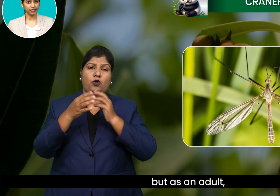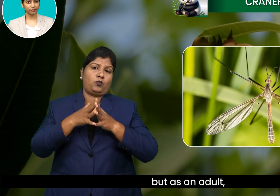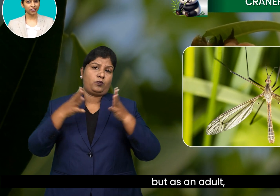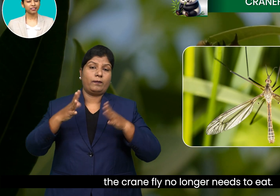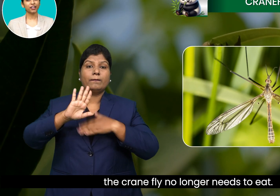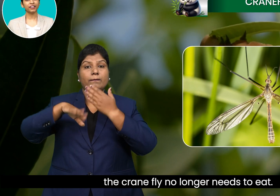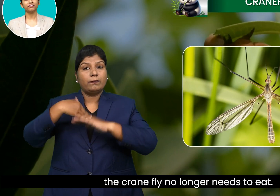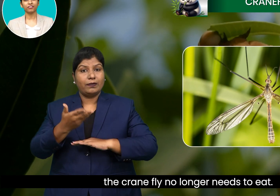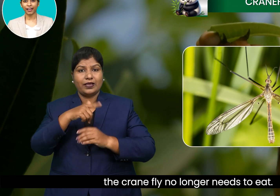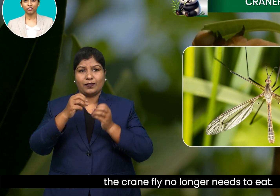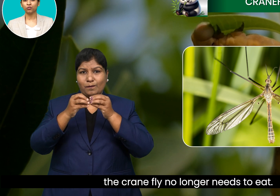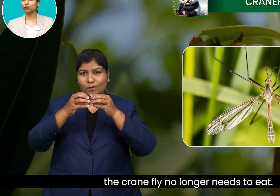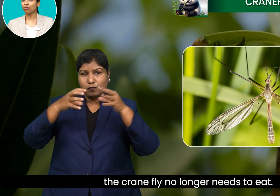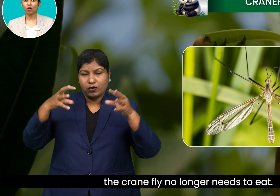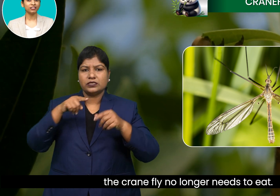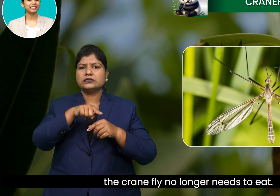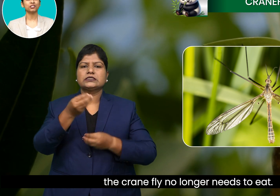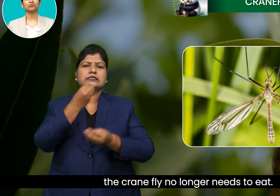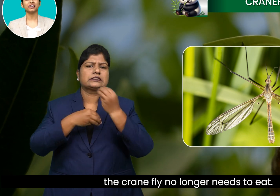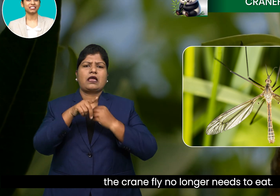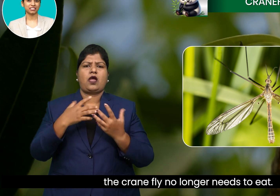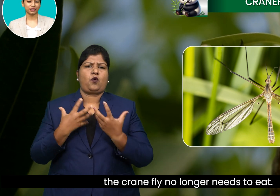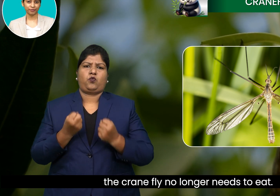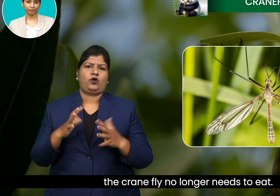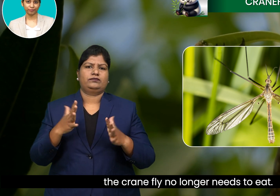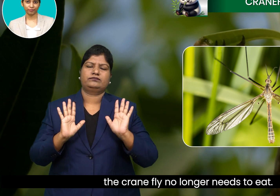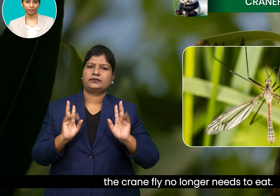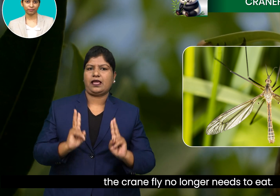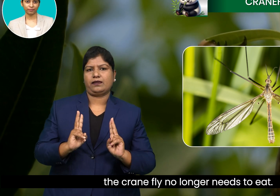an adult, the crane fly no longer needs to eat.